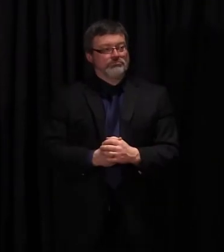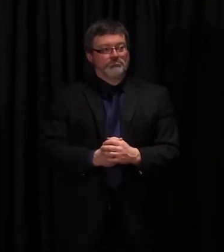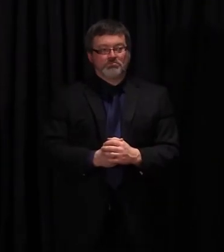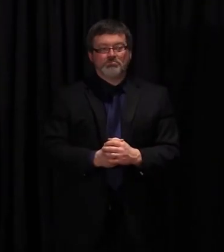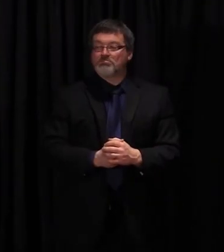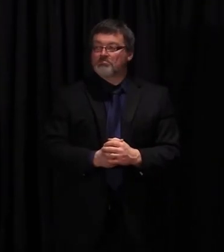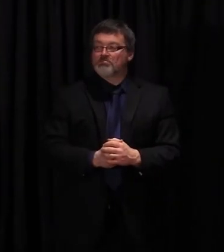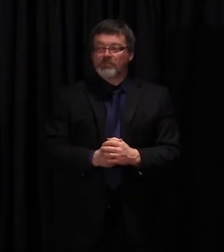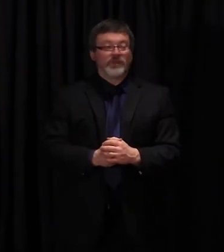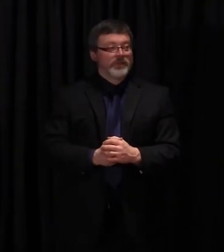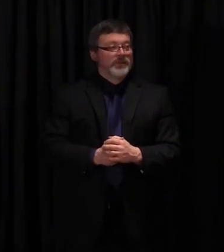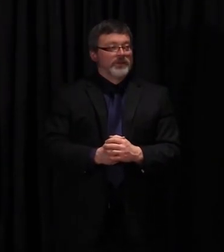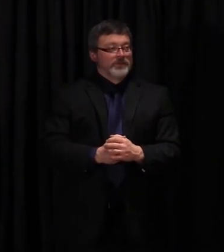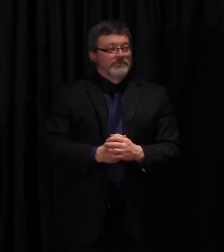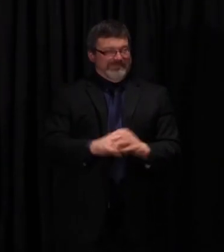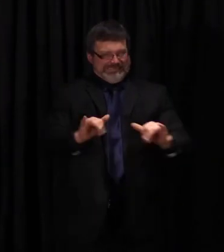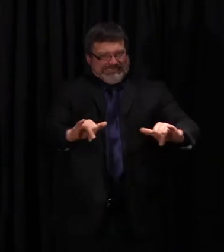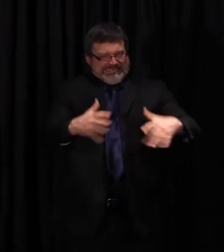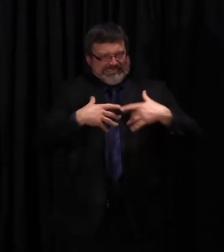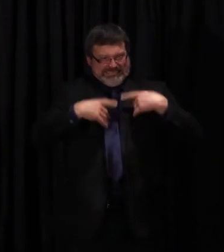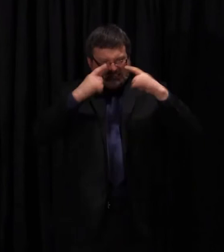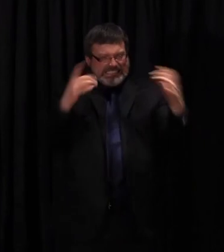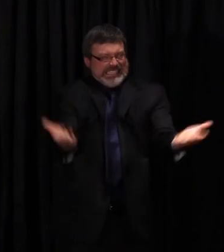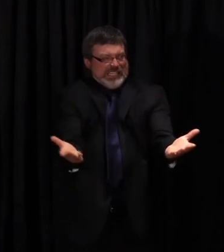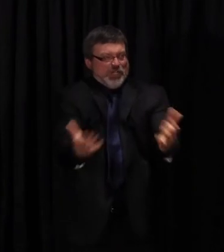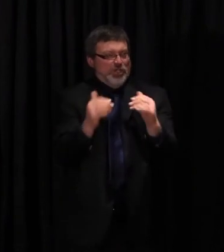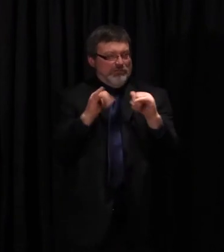This is what can be achieved this session.